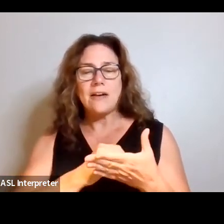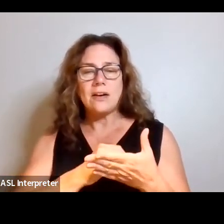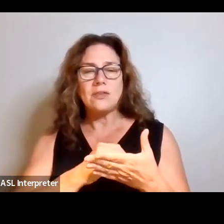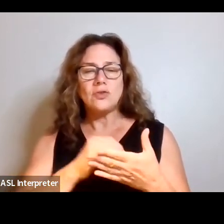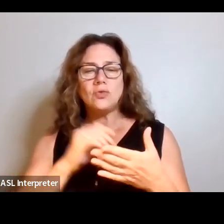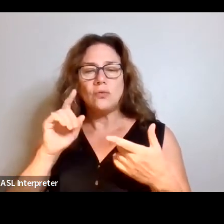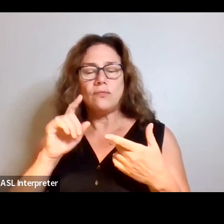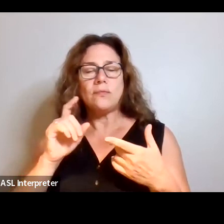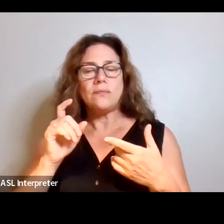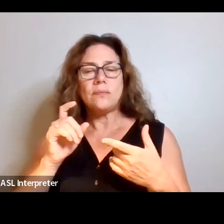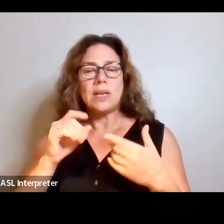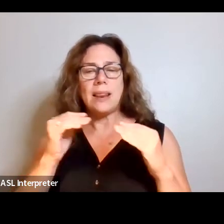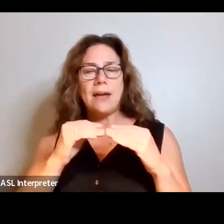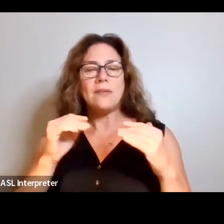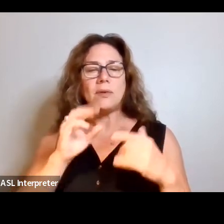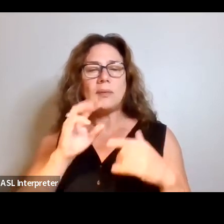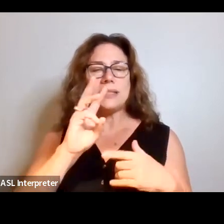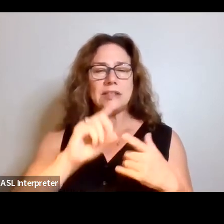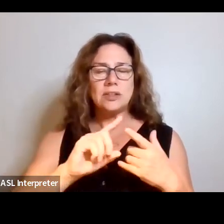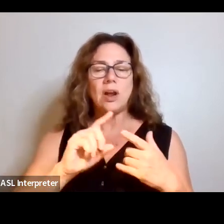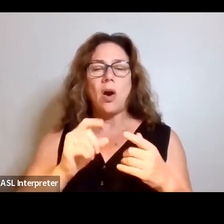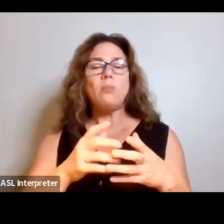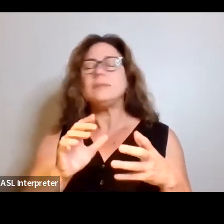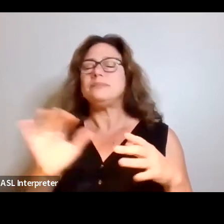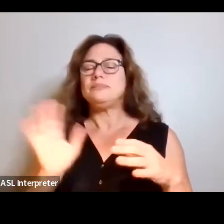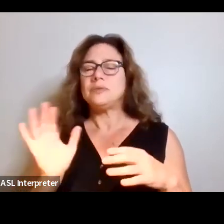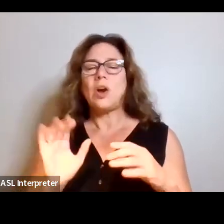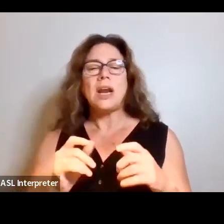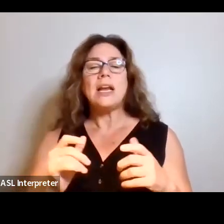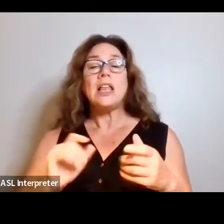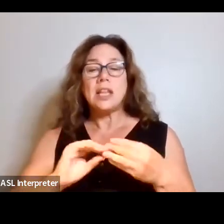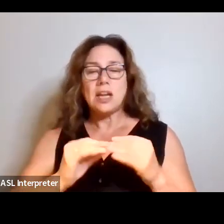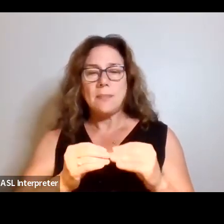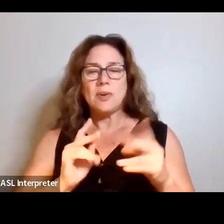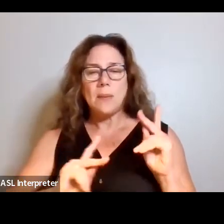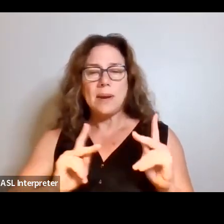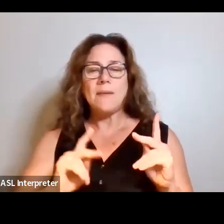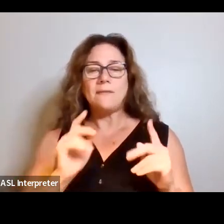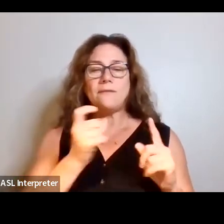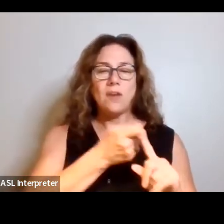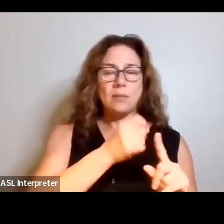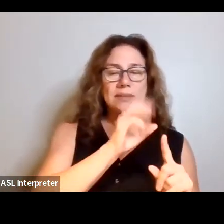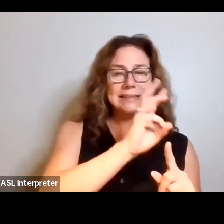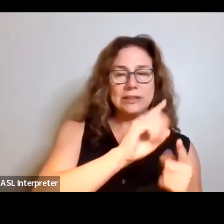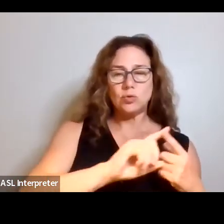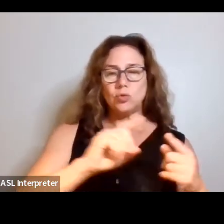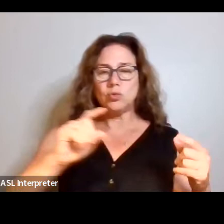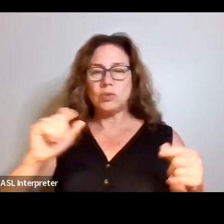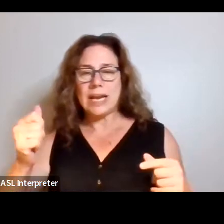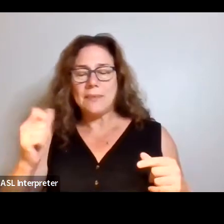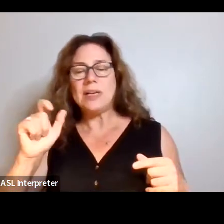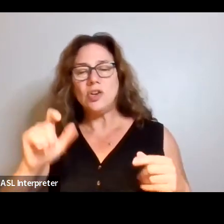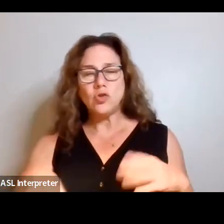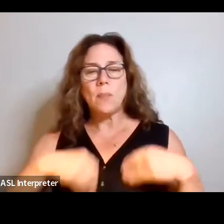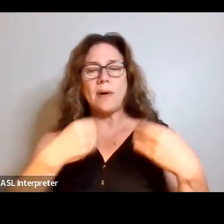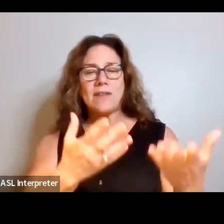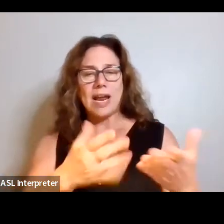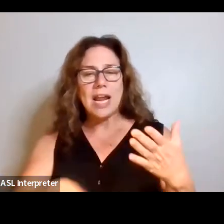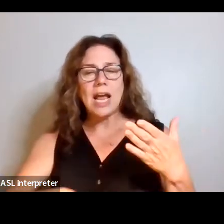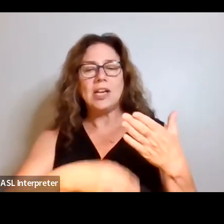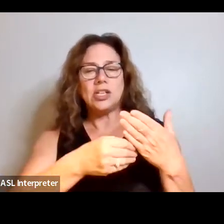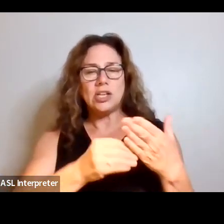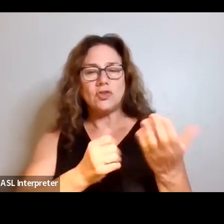few years. They're a very dynamic group, efficient group, but in order to provide them with additional support, this position